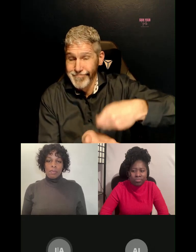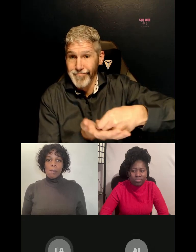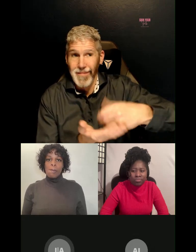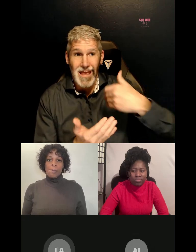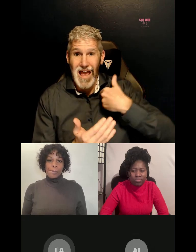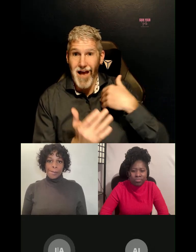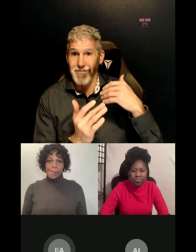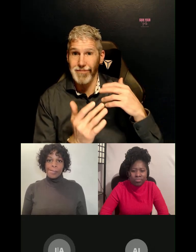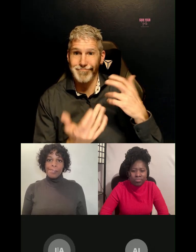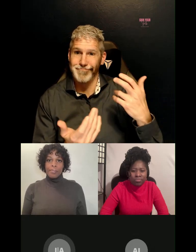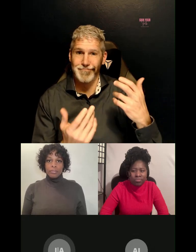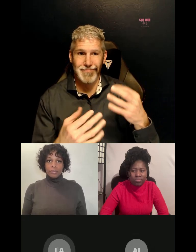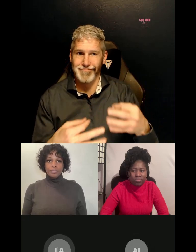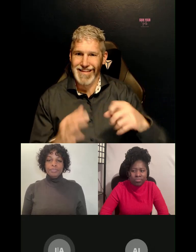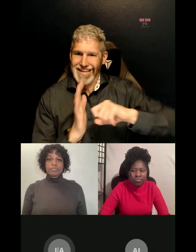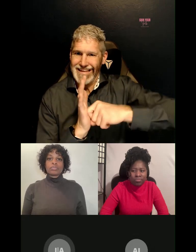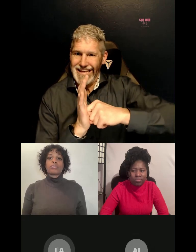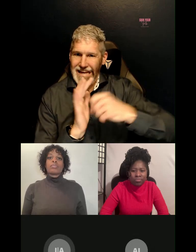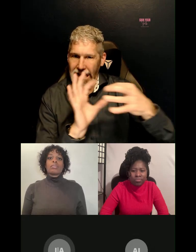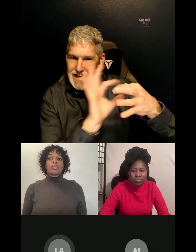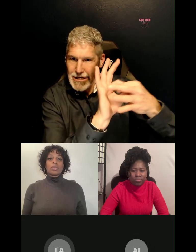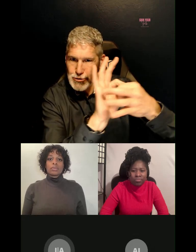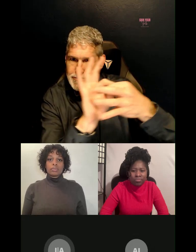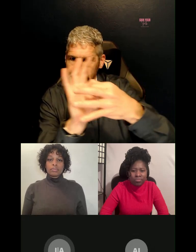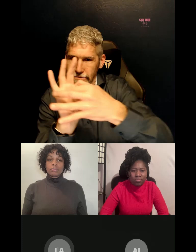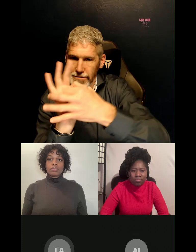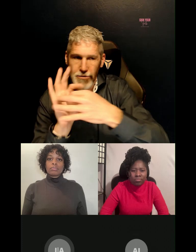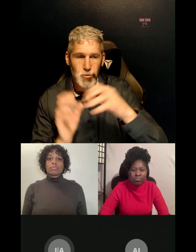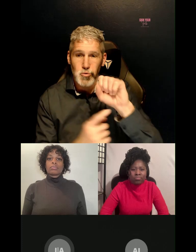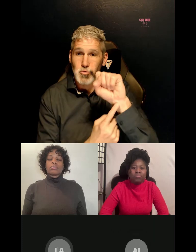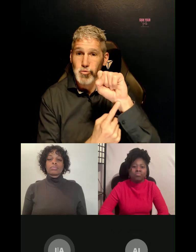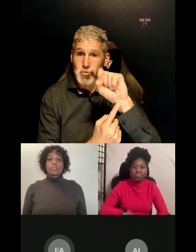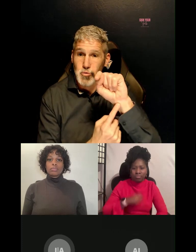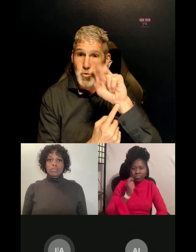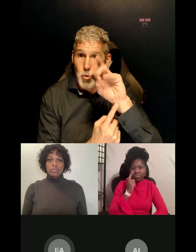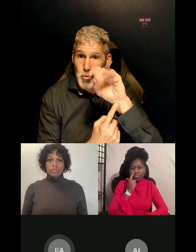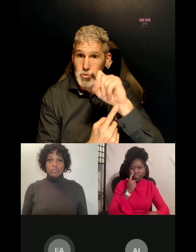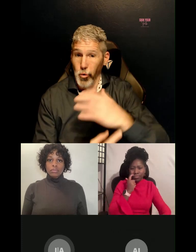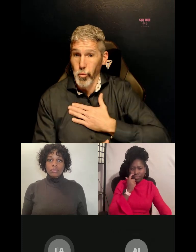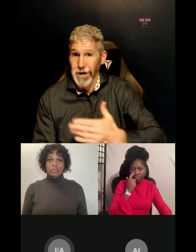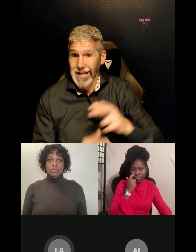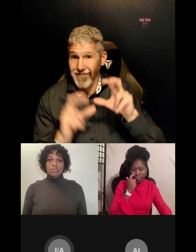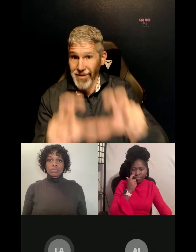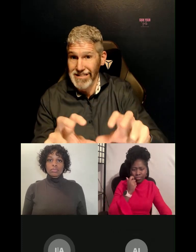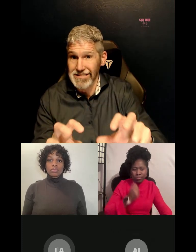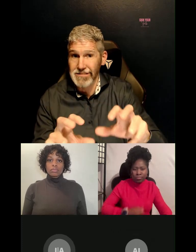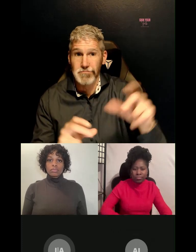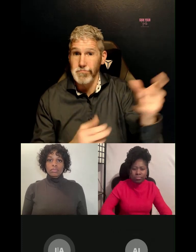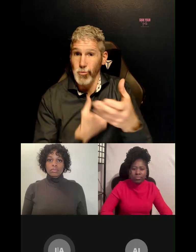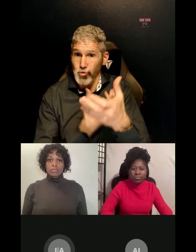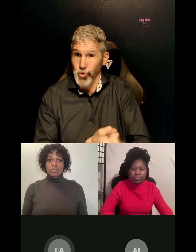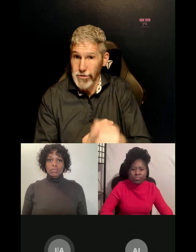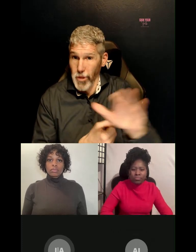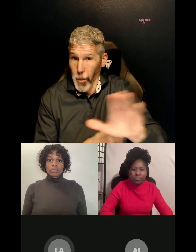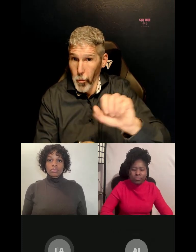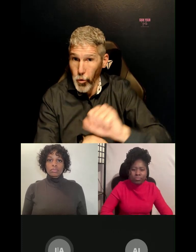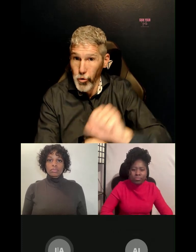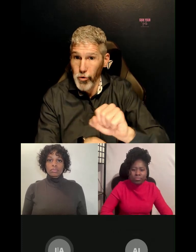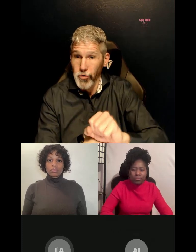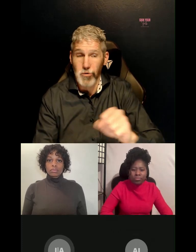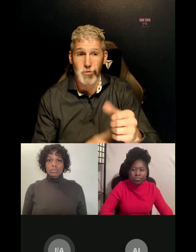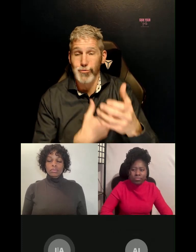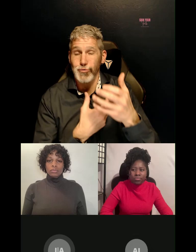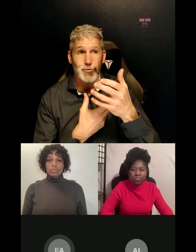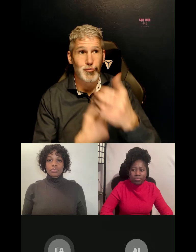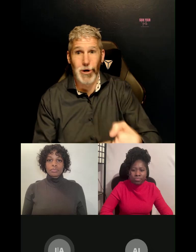build the clout, and they can get the financing and get those connections so that studios are willing to